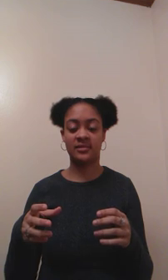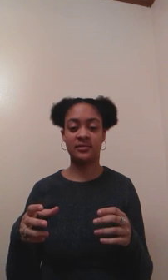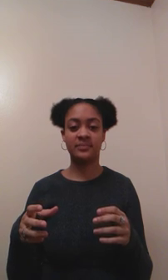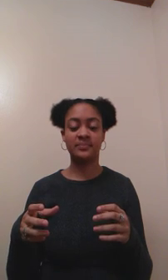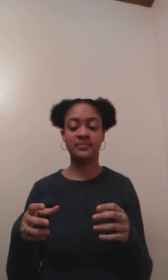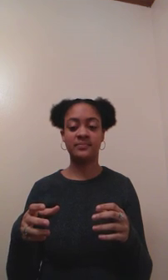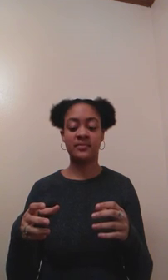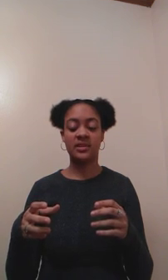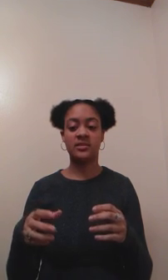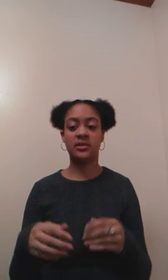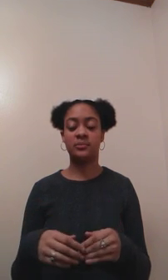sentence. So,